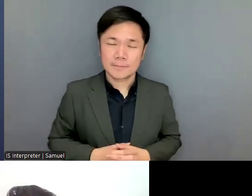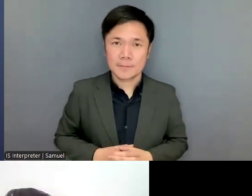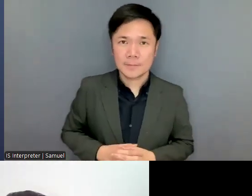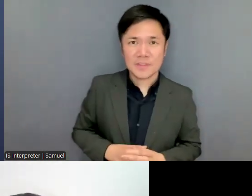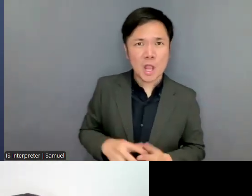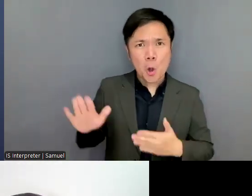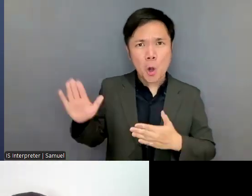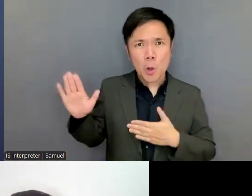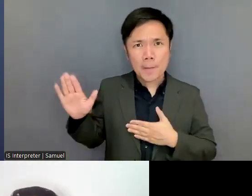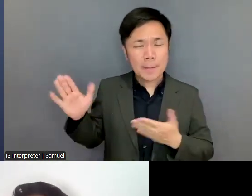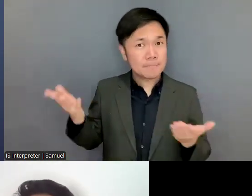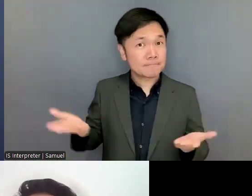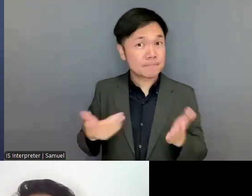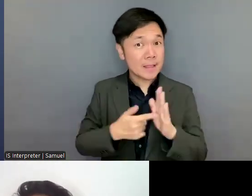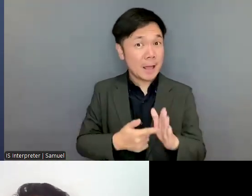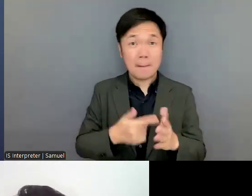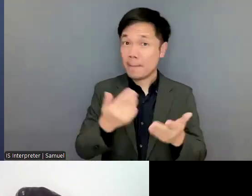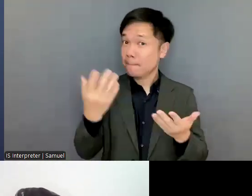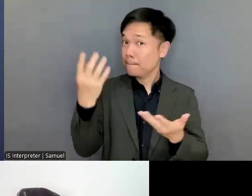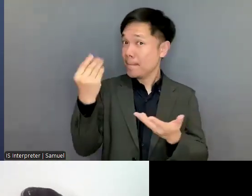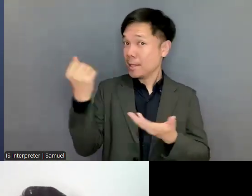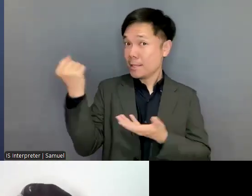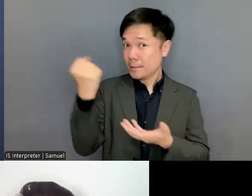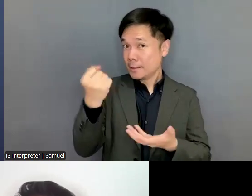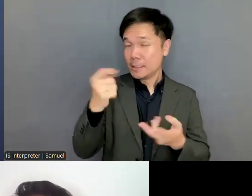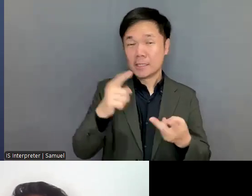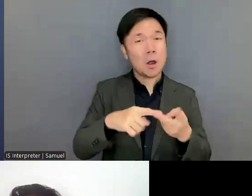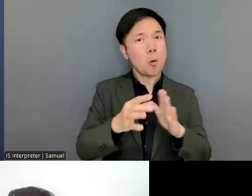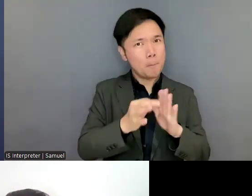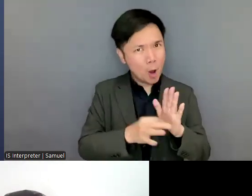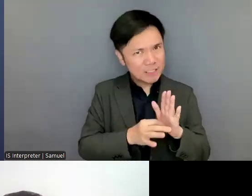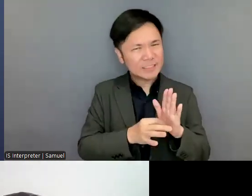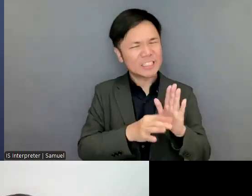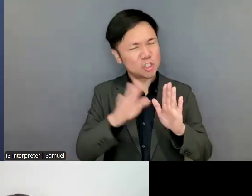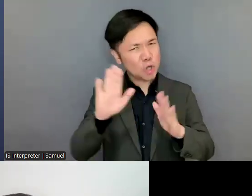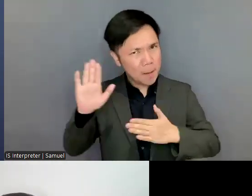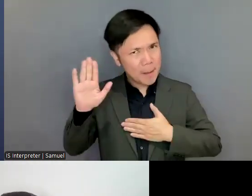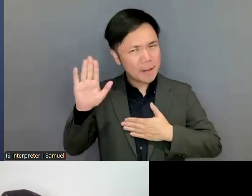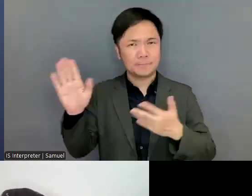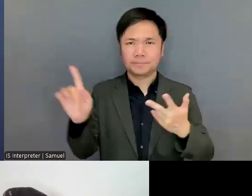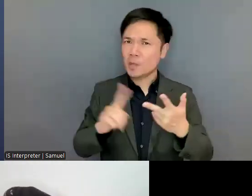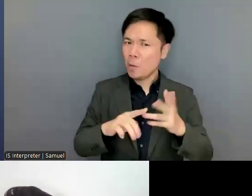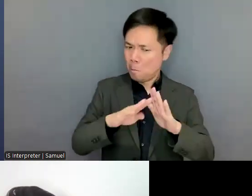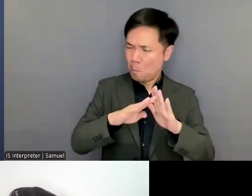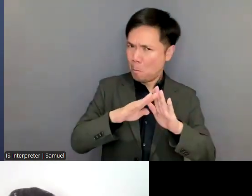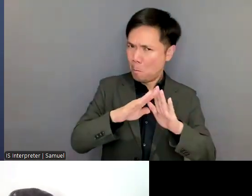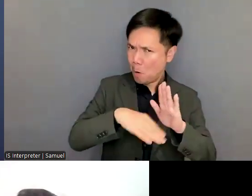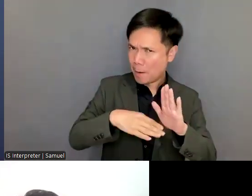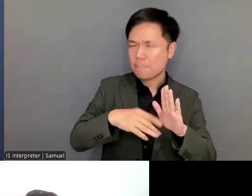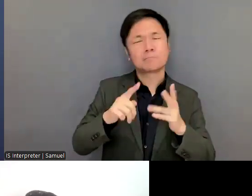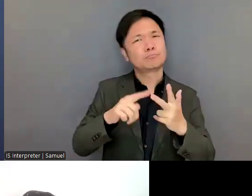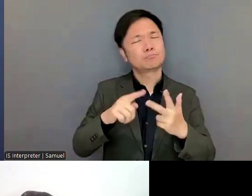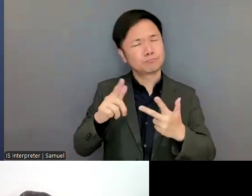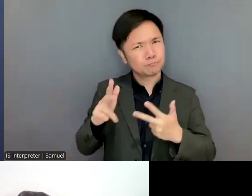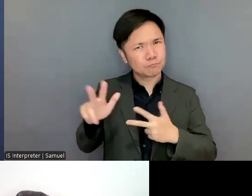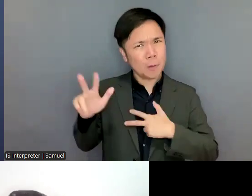Commitments can be financial, can be policy-driven, can be programmatic, and